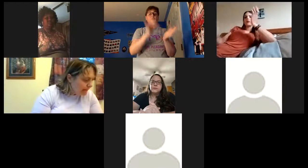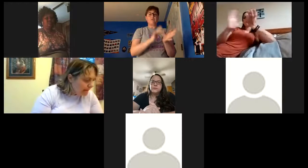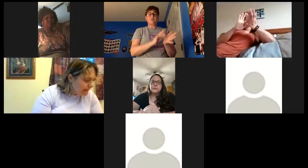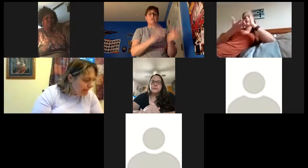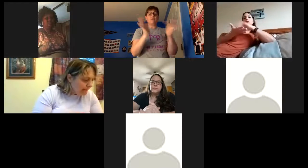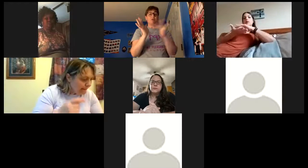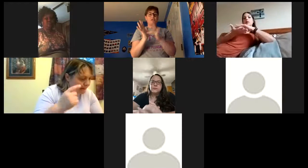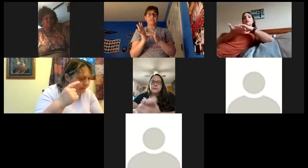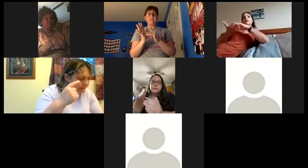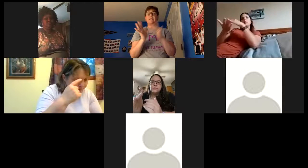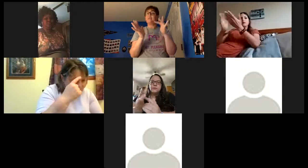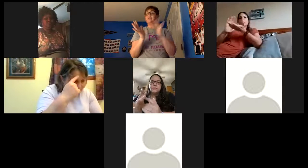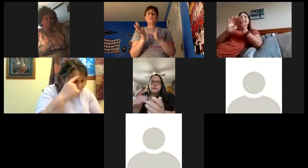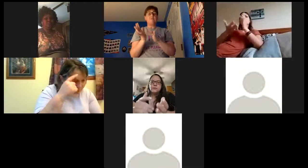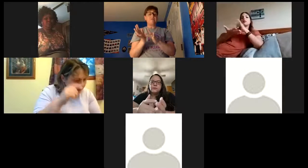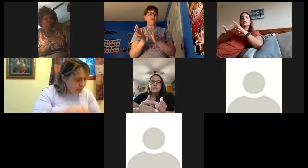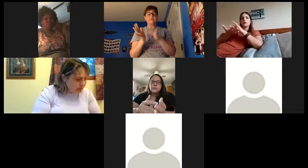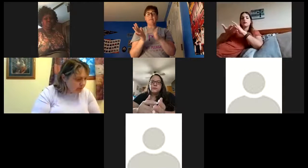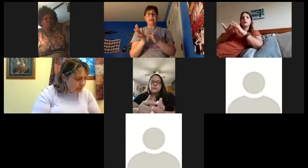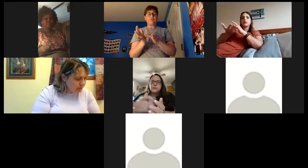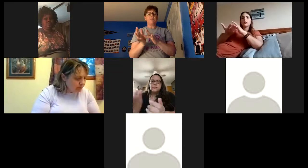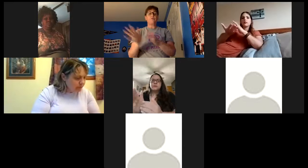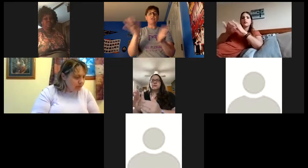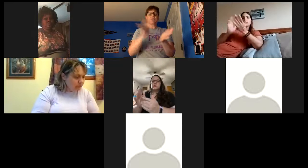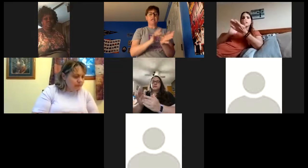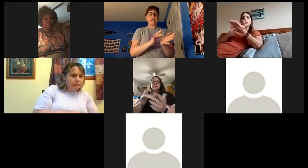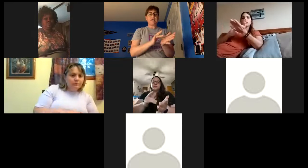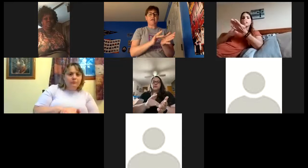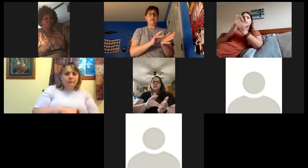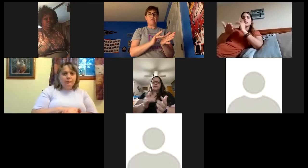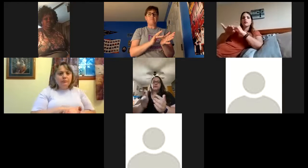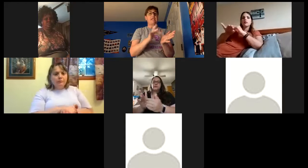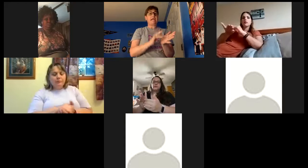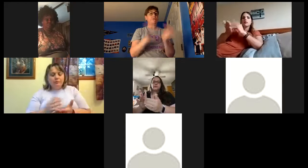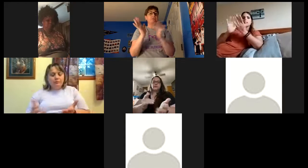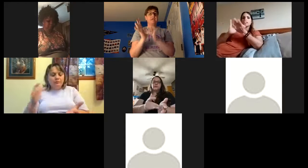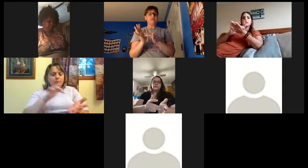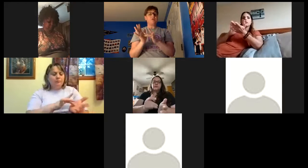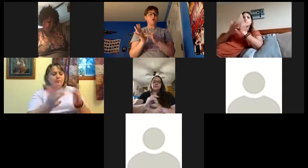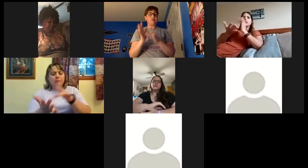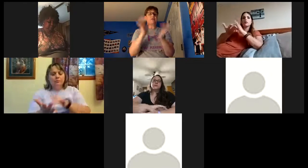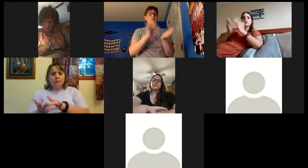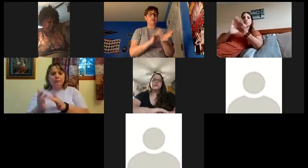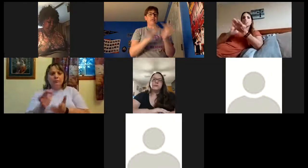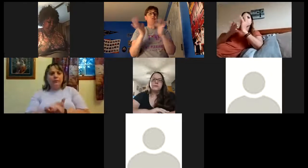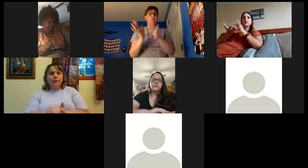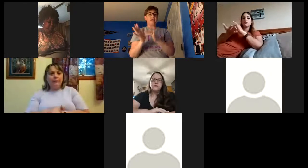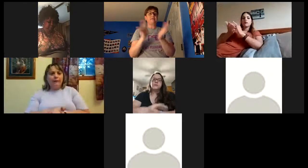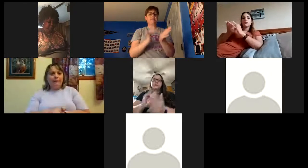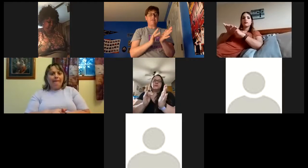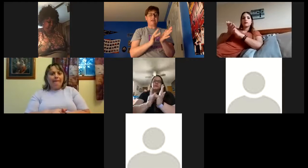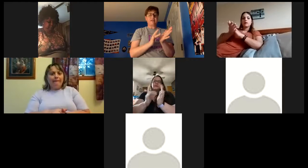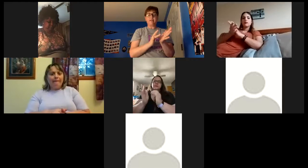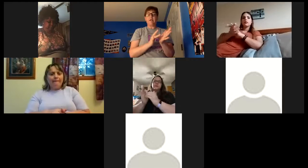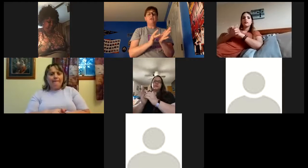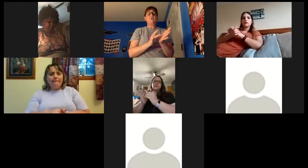Everyone remembers us doing Jesus, and it does not matter which side, which hand you decide to start on. Either way